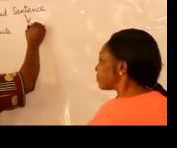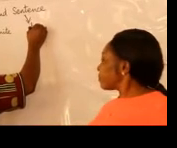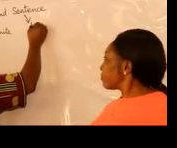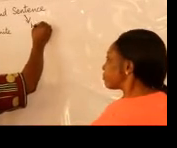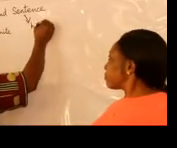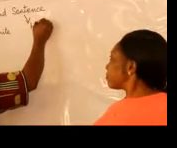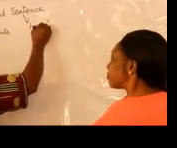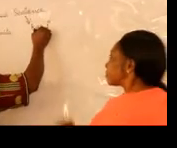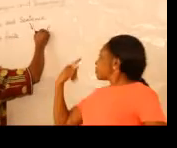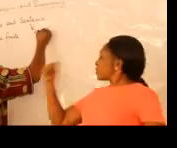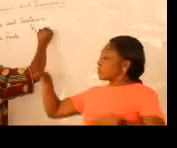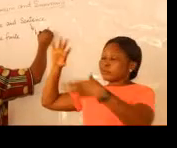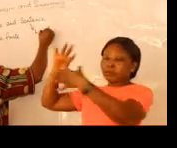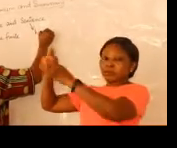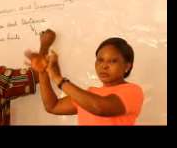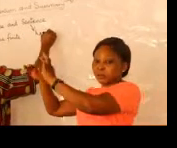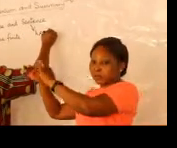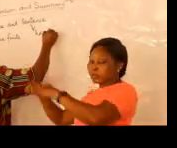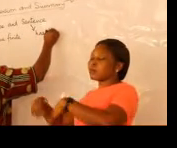has